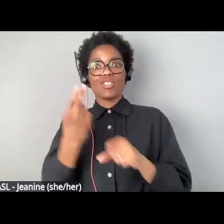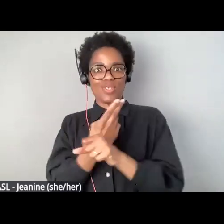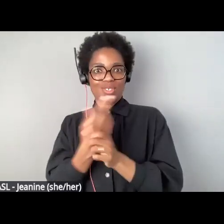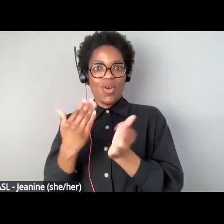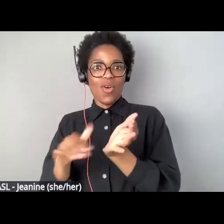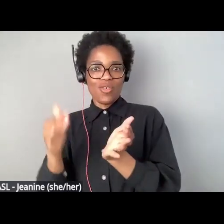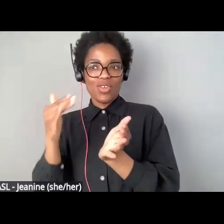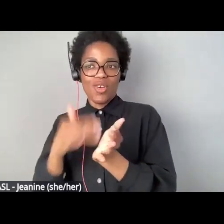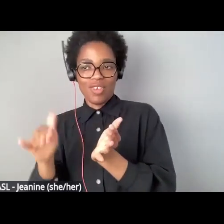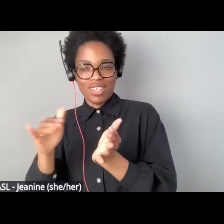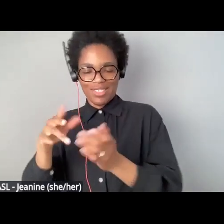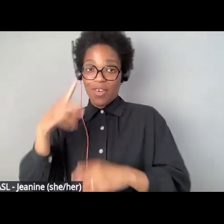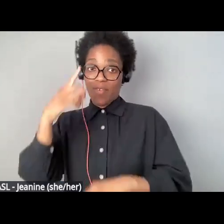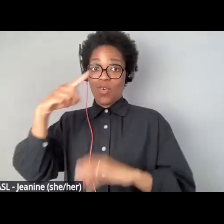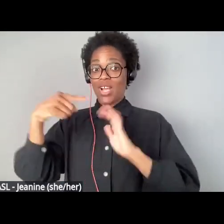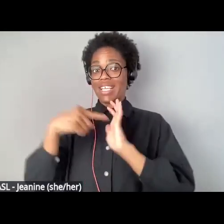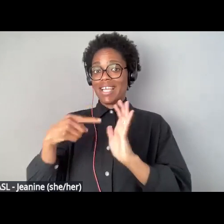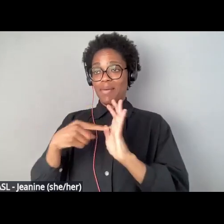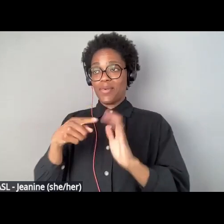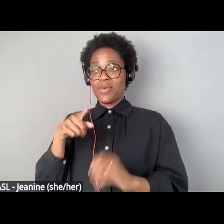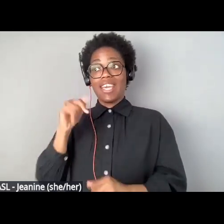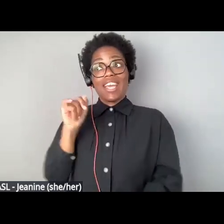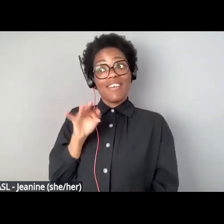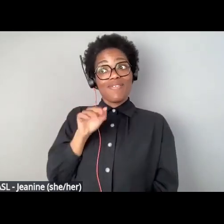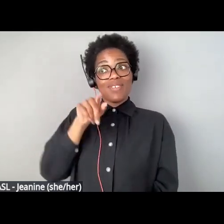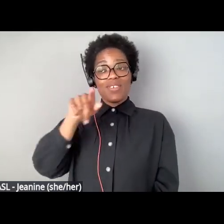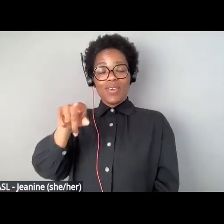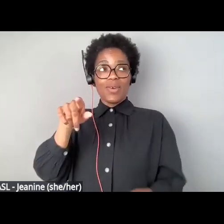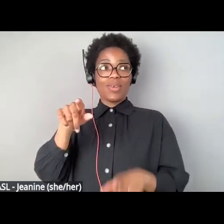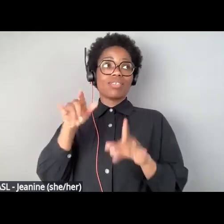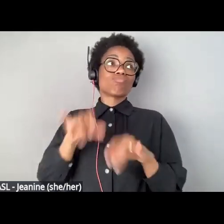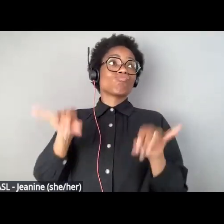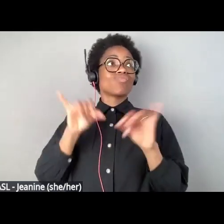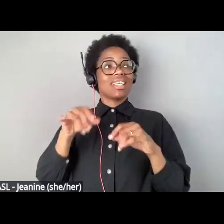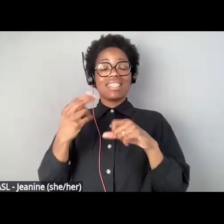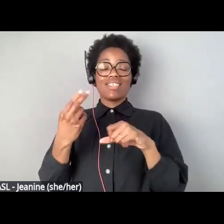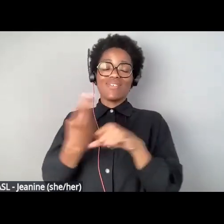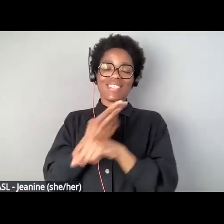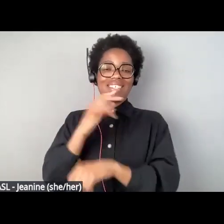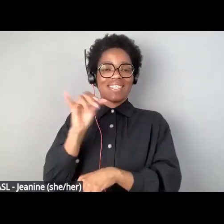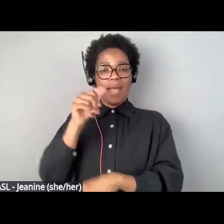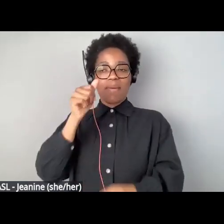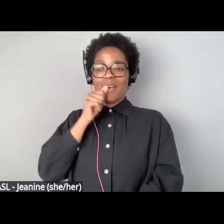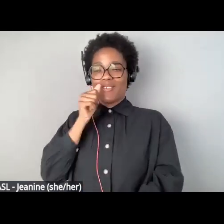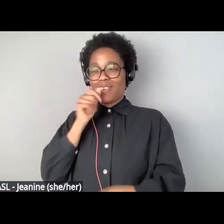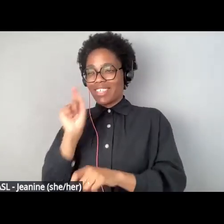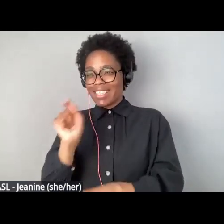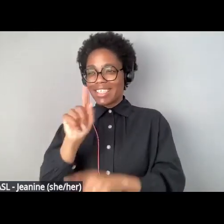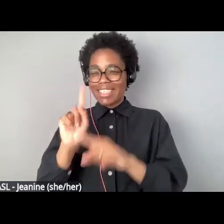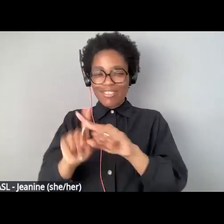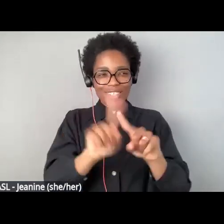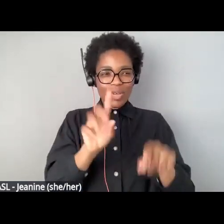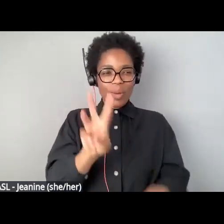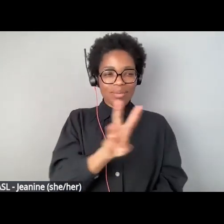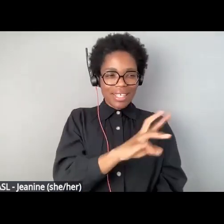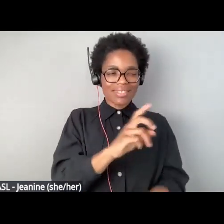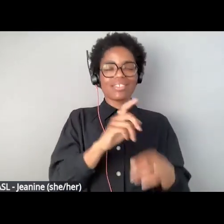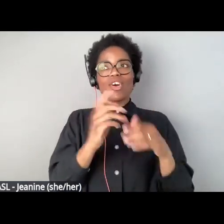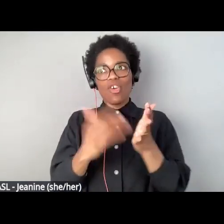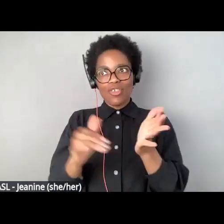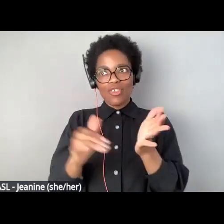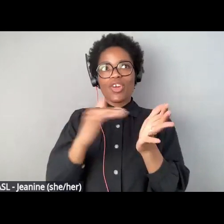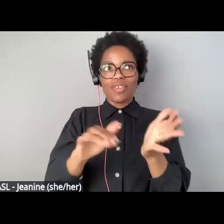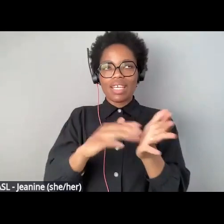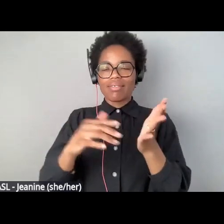password for a long time, hopefully you haven't, but I've done it. It's happened. It's super useful to be